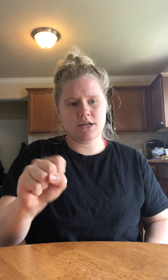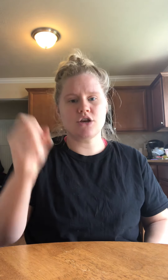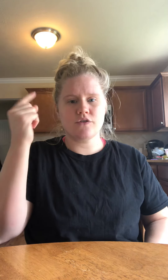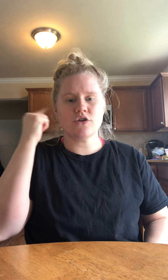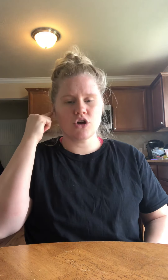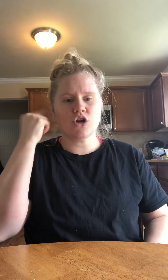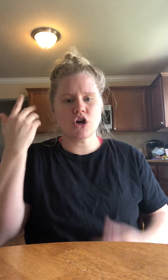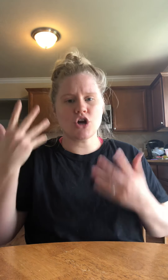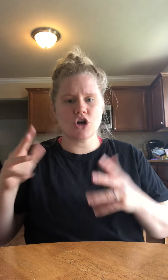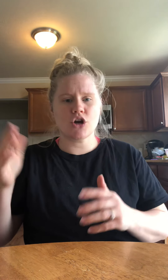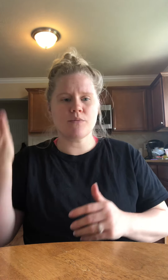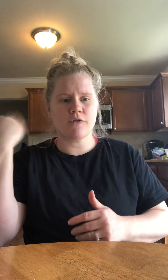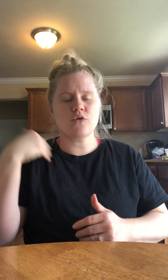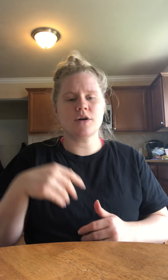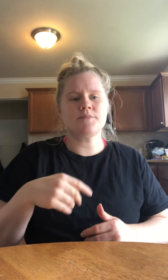individual species